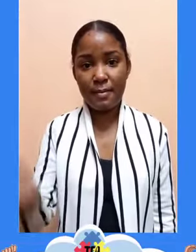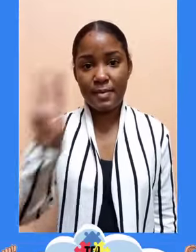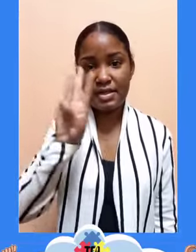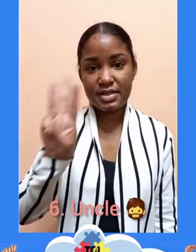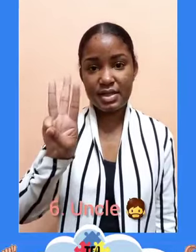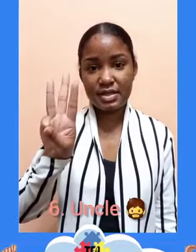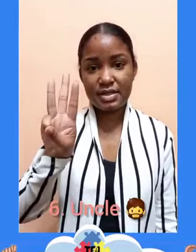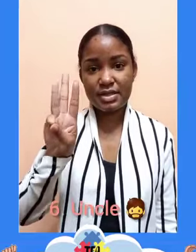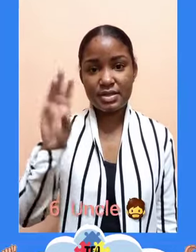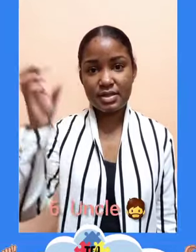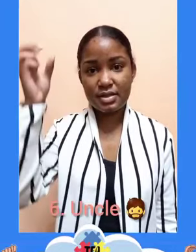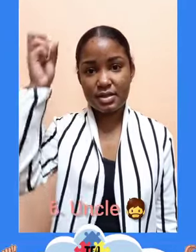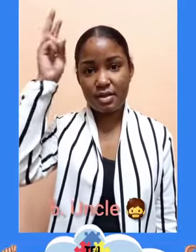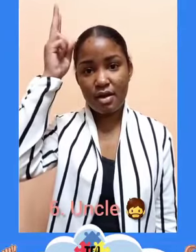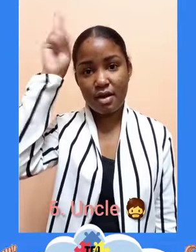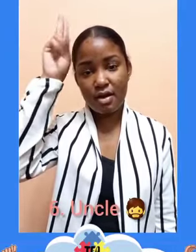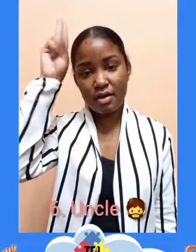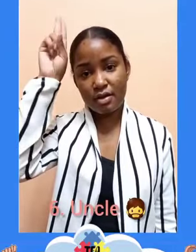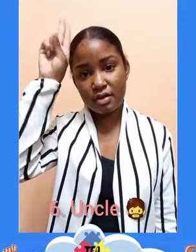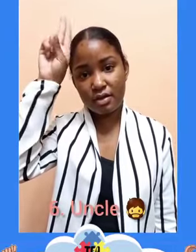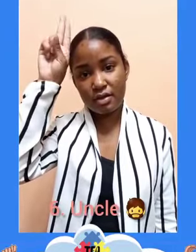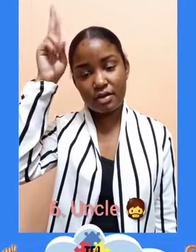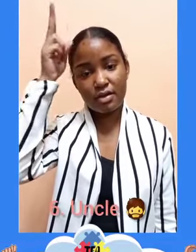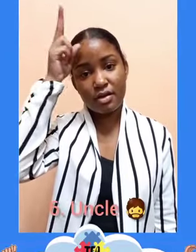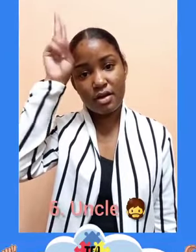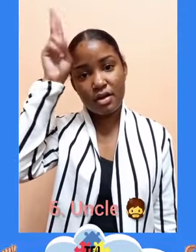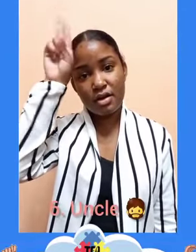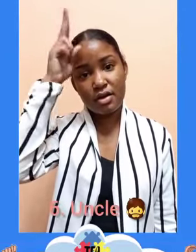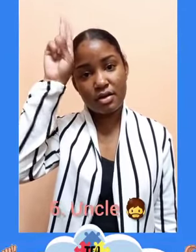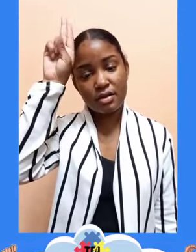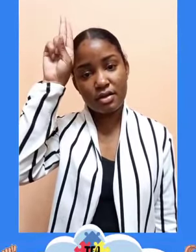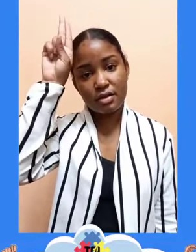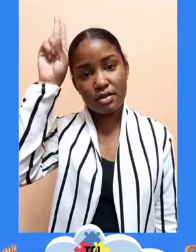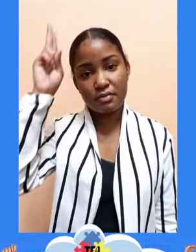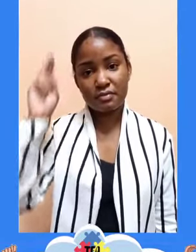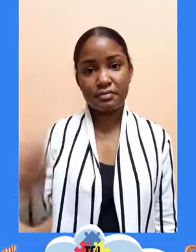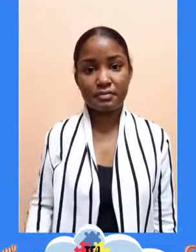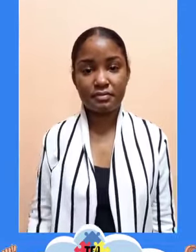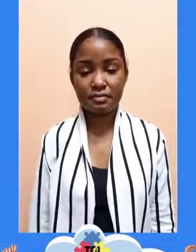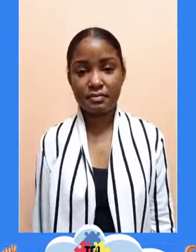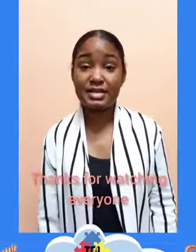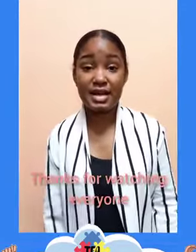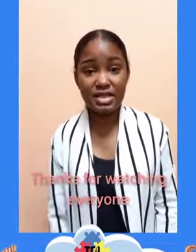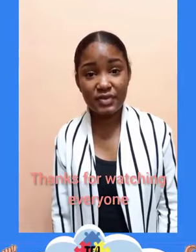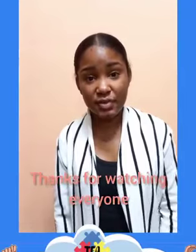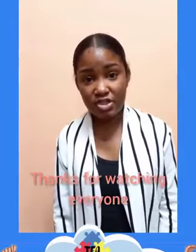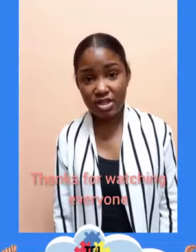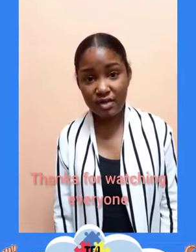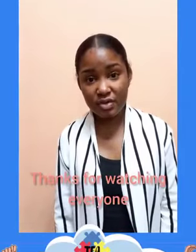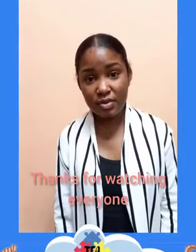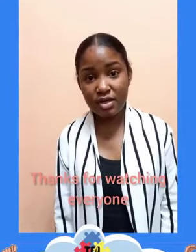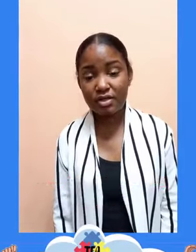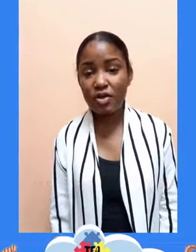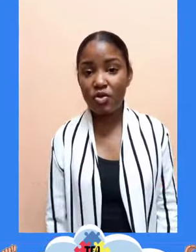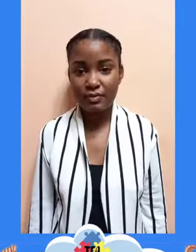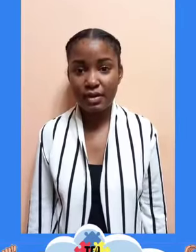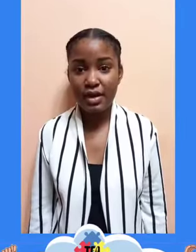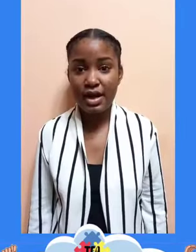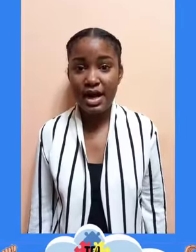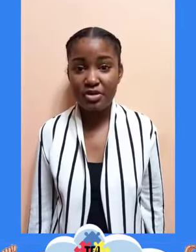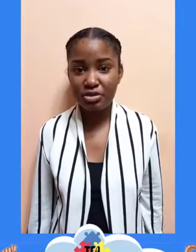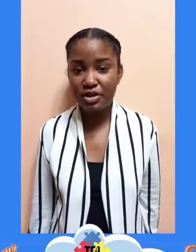Number six, uncle, uncle. Thanks for watching everyone.